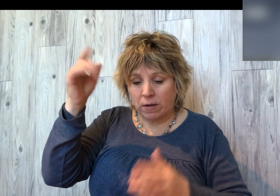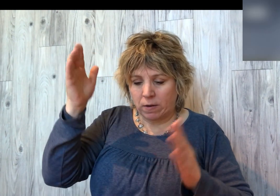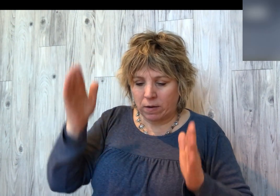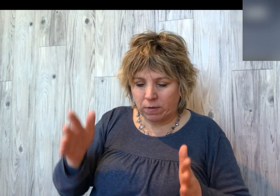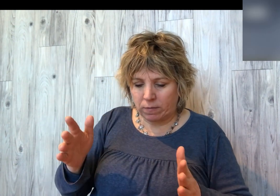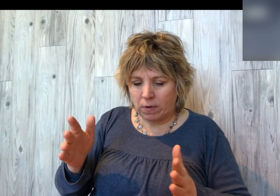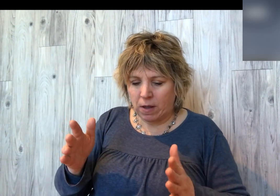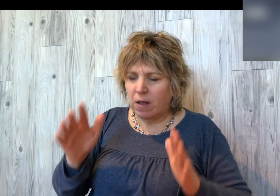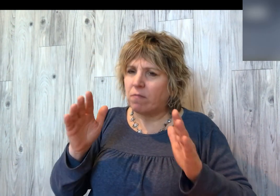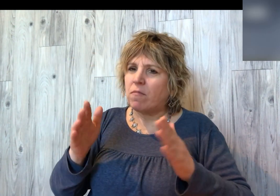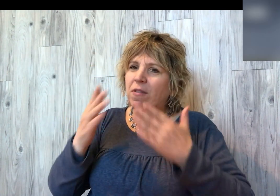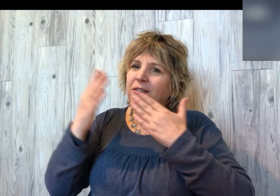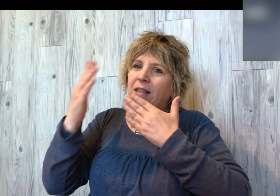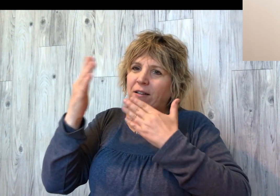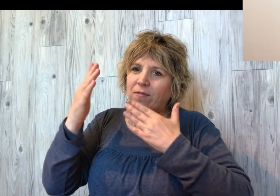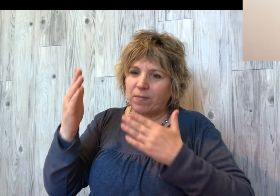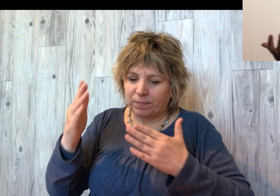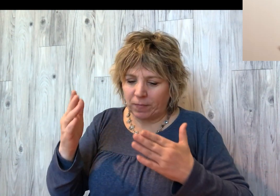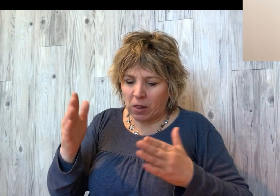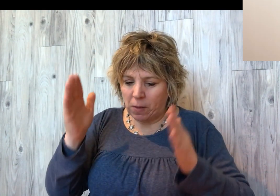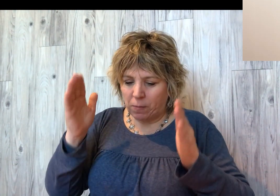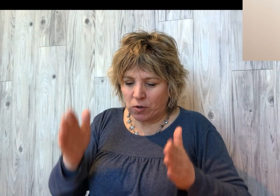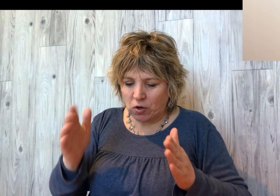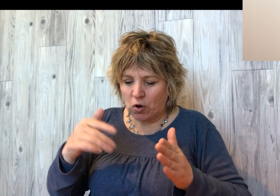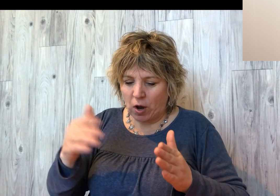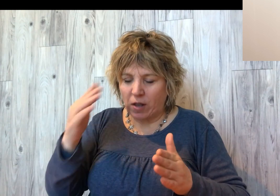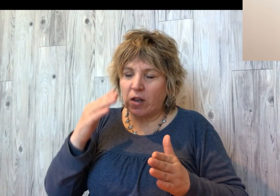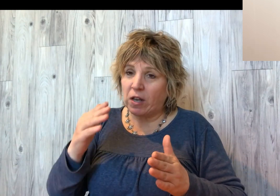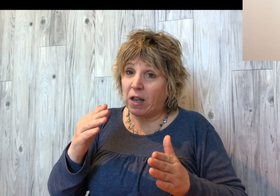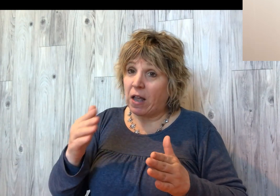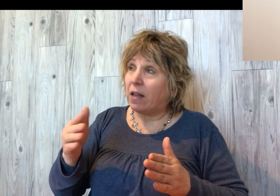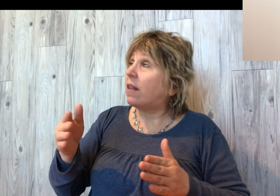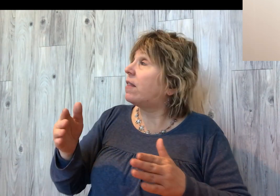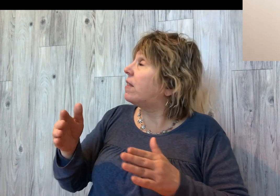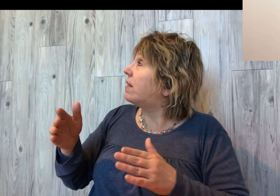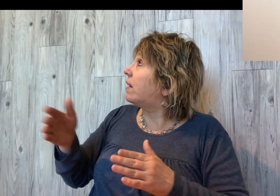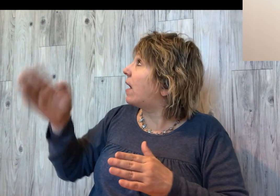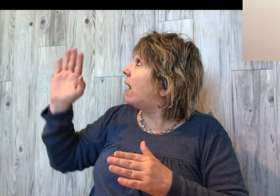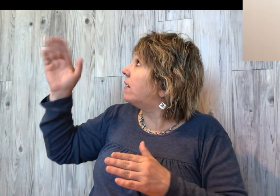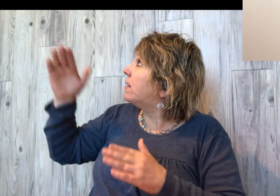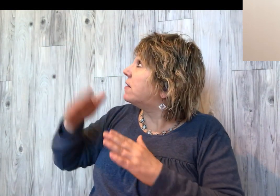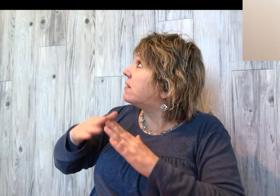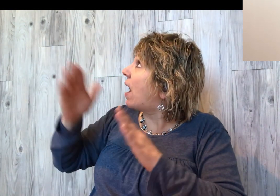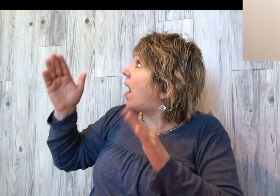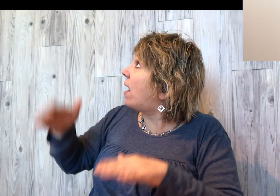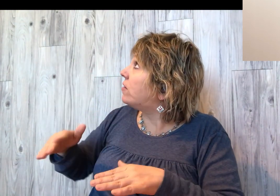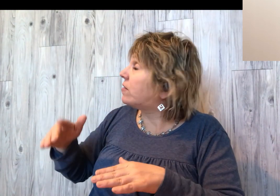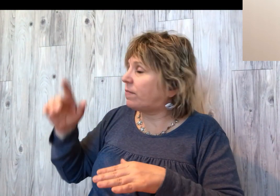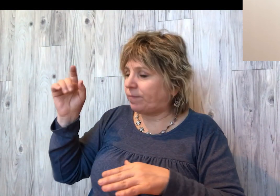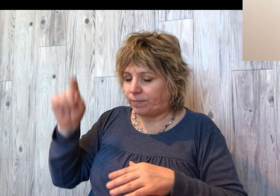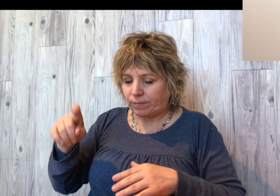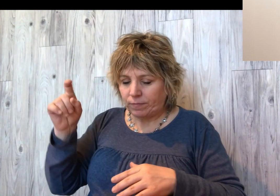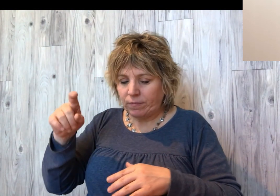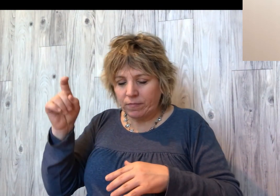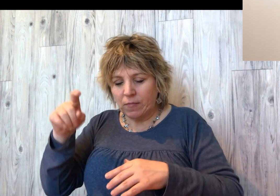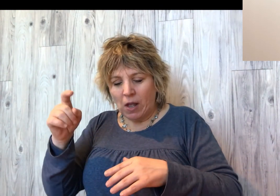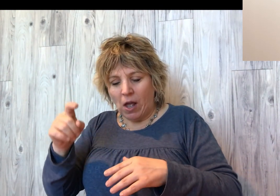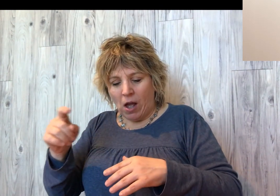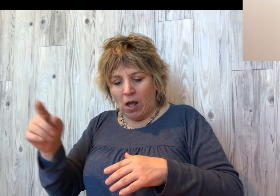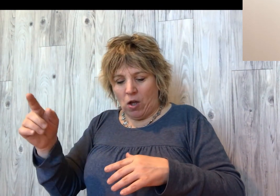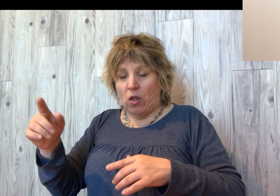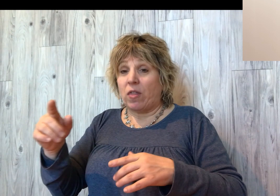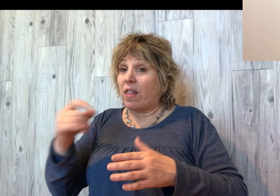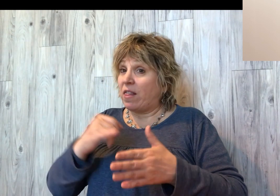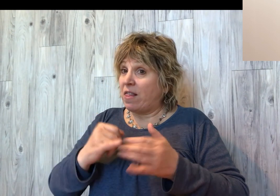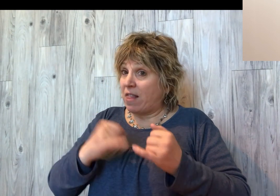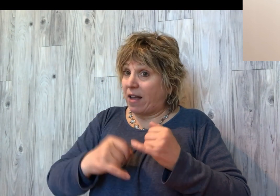become grateful. So here's the question you have to ask yourself. If you want to walk in the house of the wise, if you want to live between God's lines, here's what you do. You just say, the